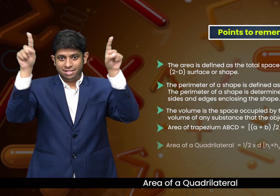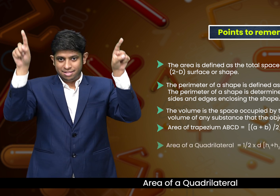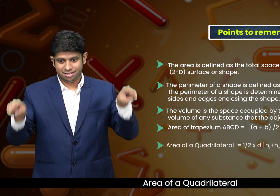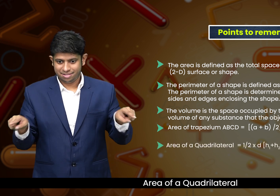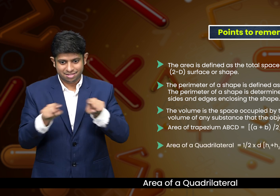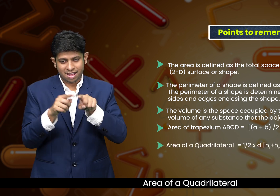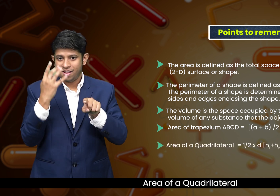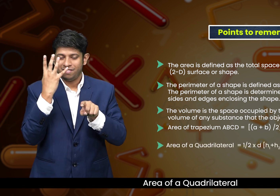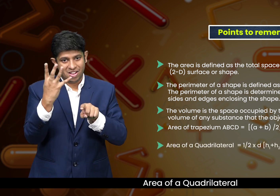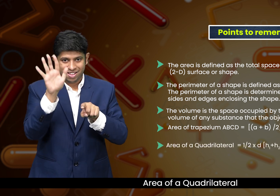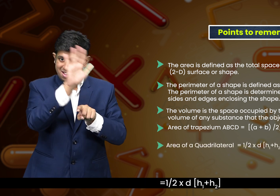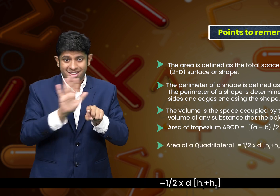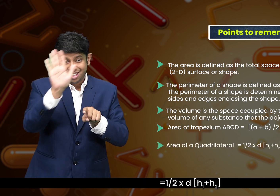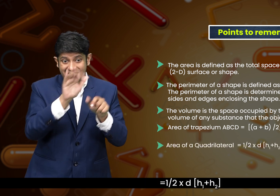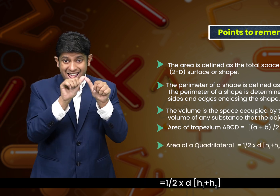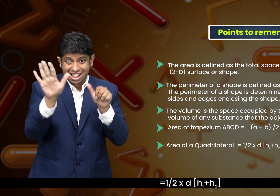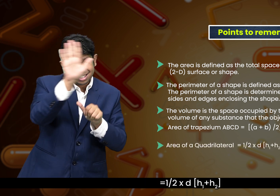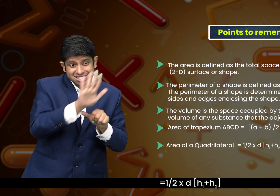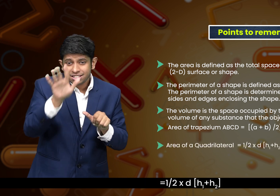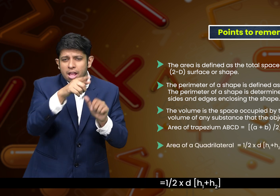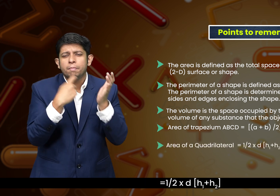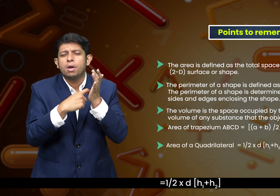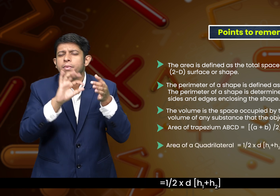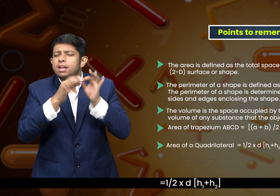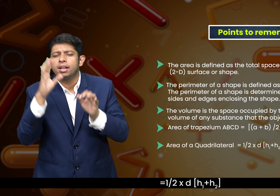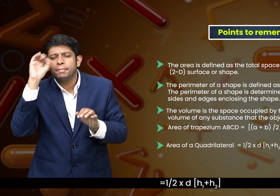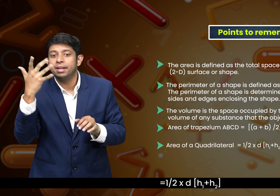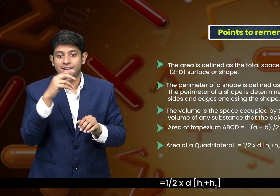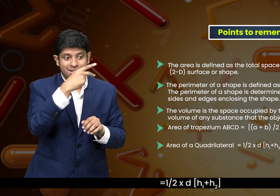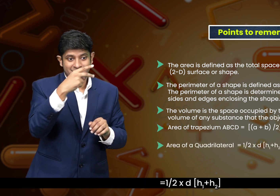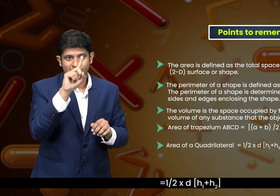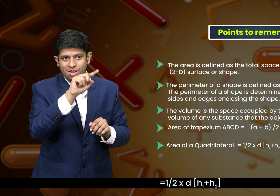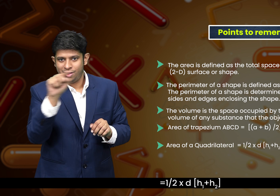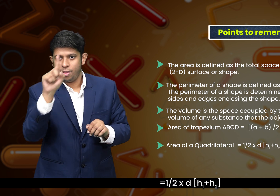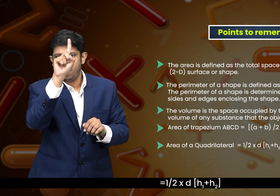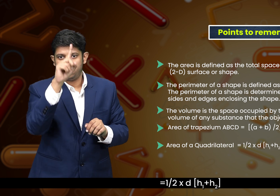Area of quadrilateral is equal to half into D into H1 plus H2.